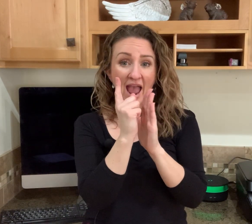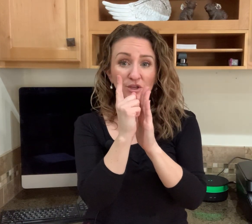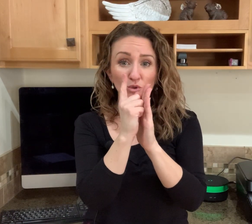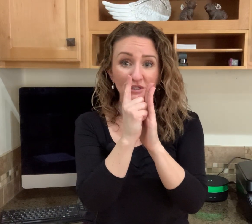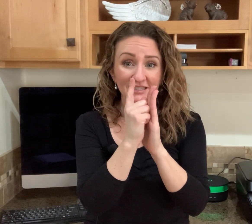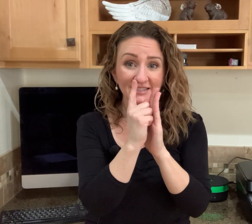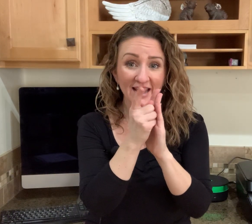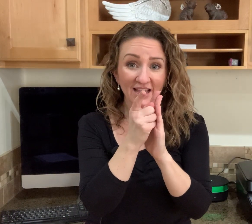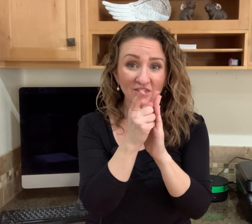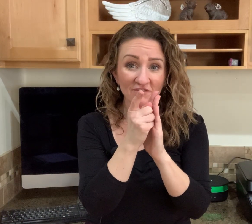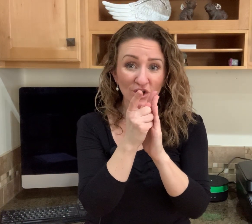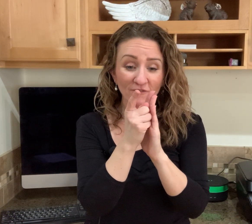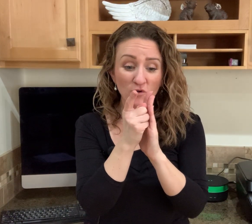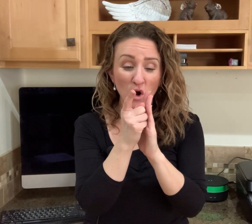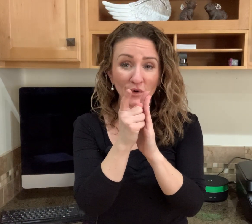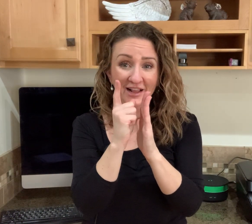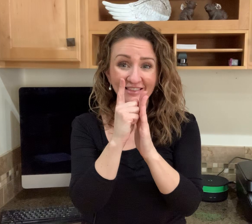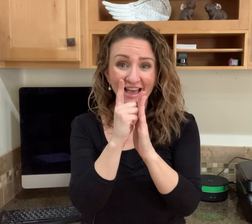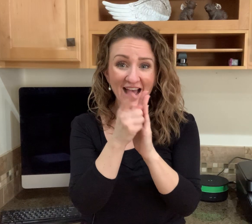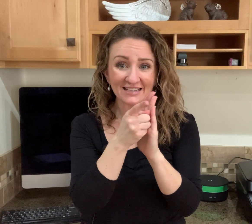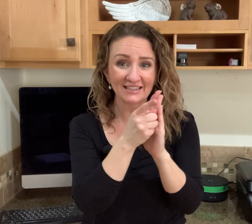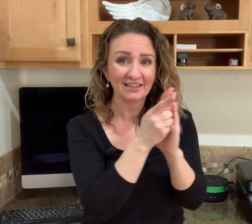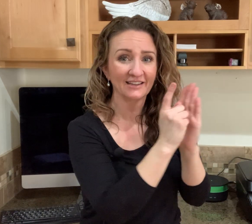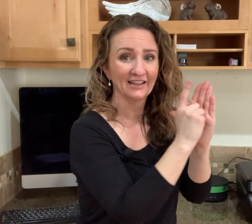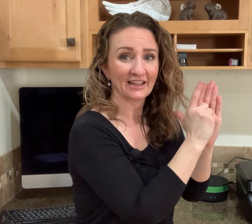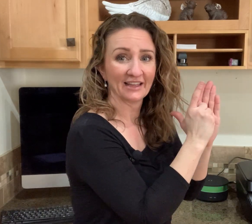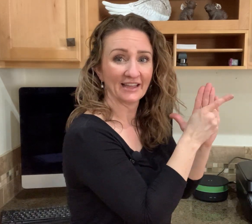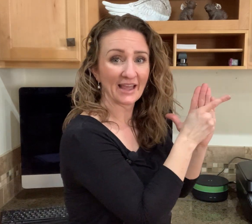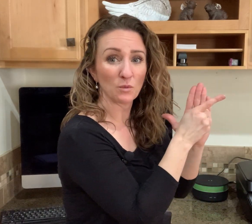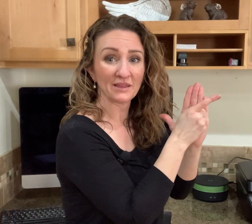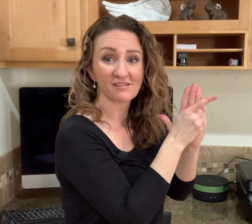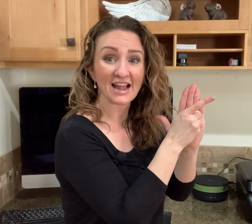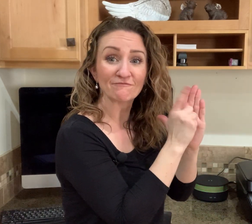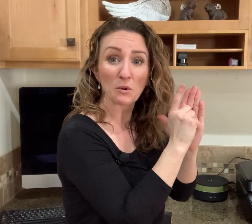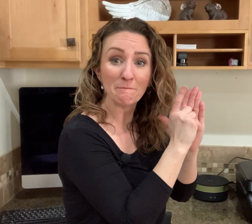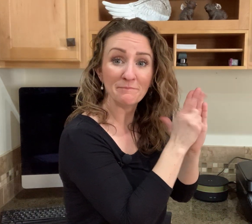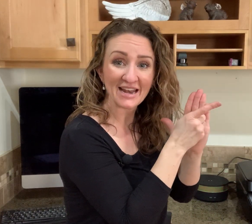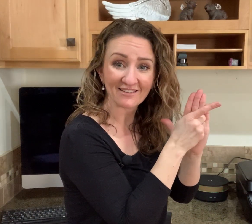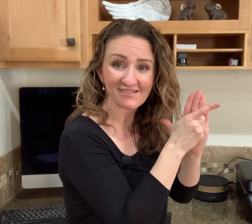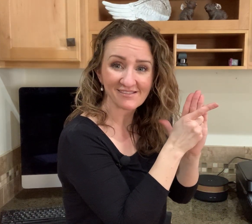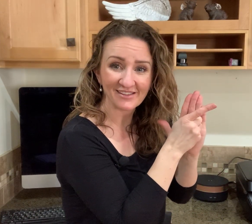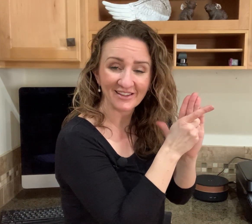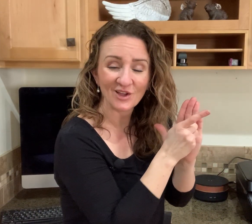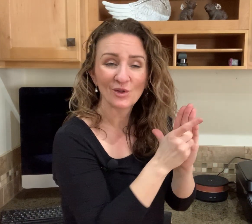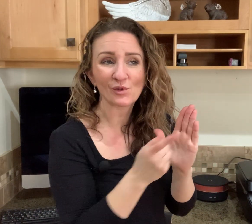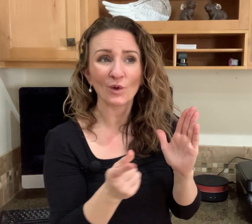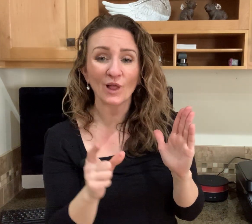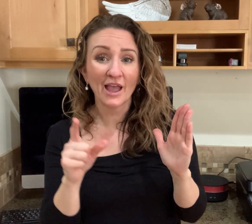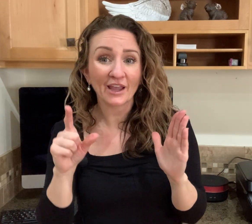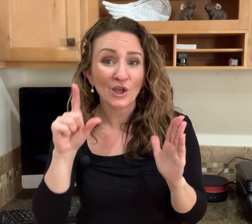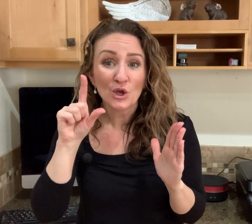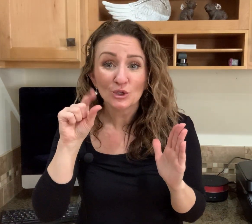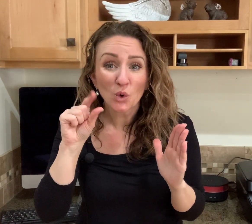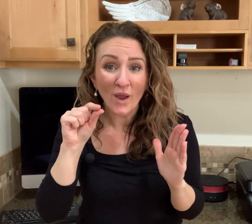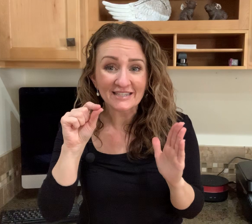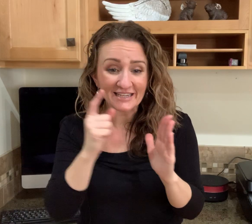and you just tick the finger forward like that, it will be the sign for minutes. So like